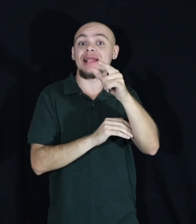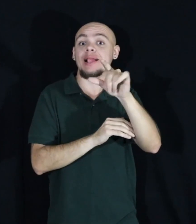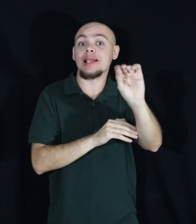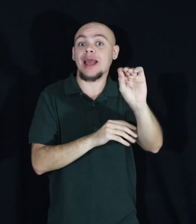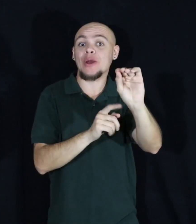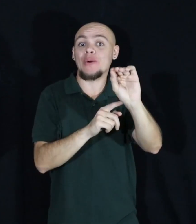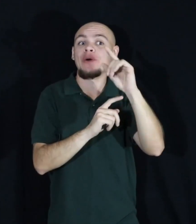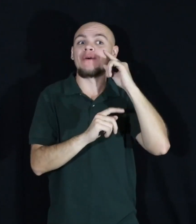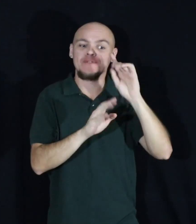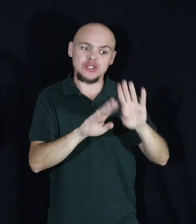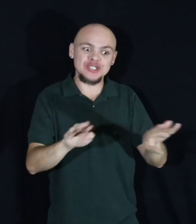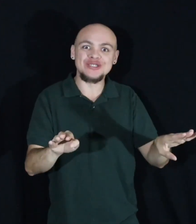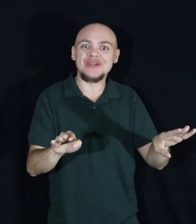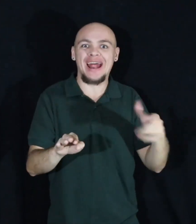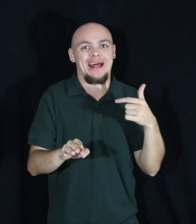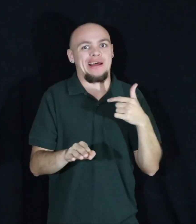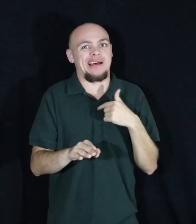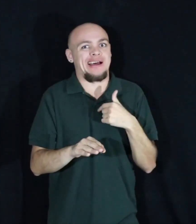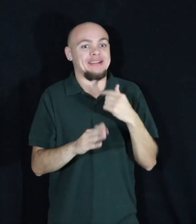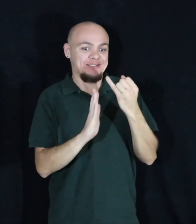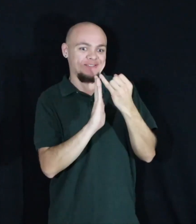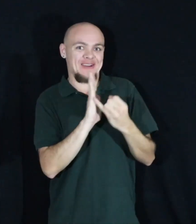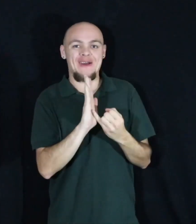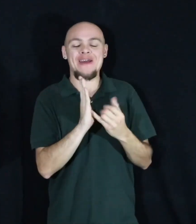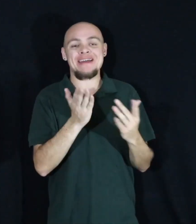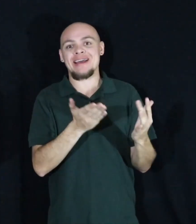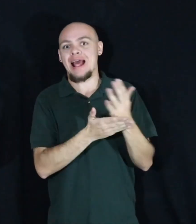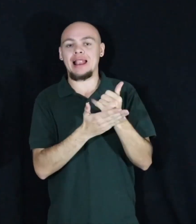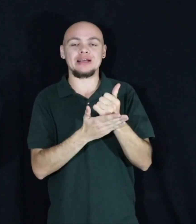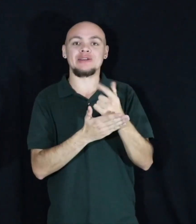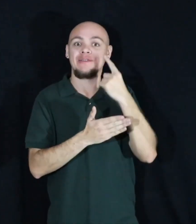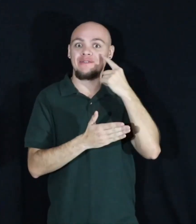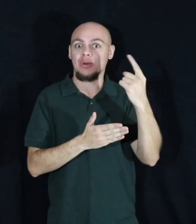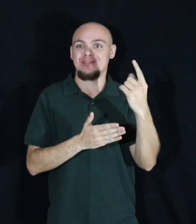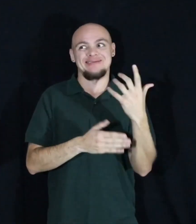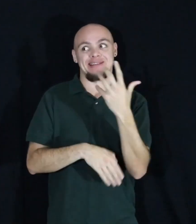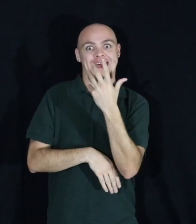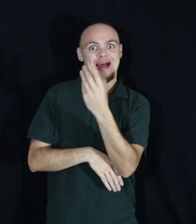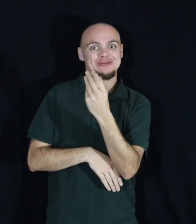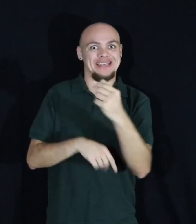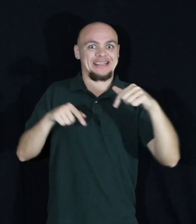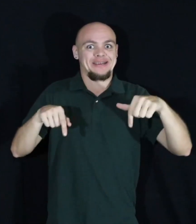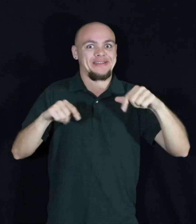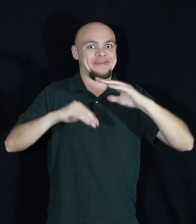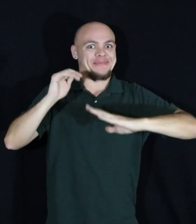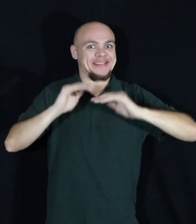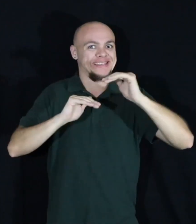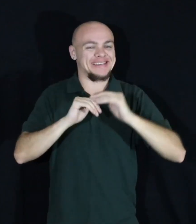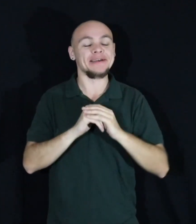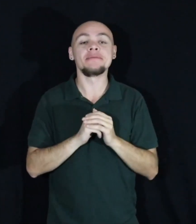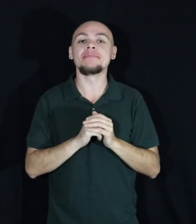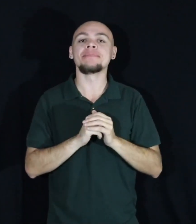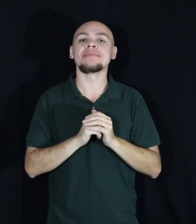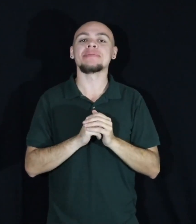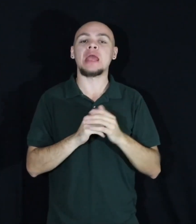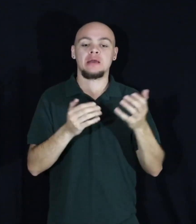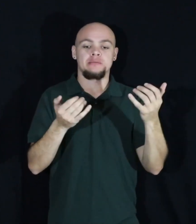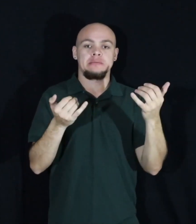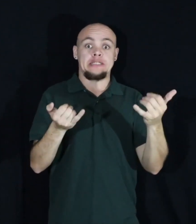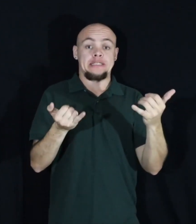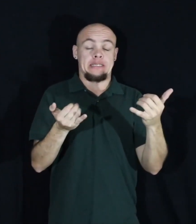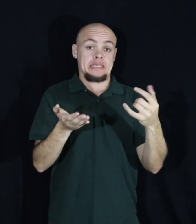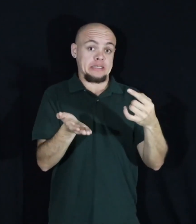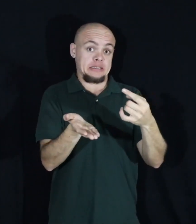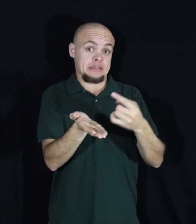pictures. I get to build amazing collections like the one outside here. But what I want to talk to you about